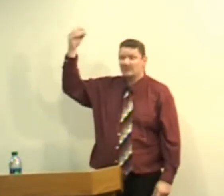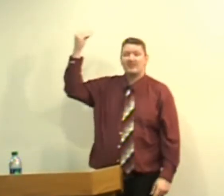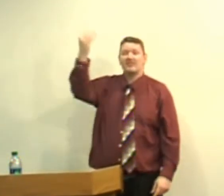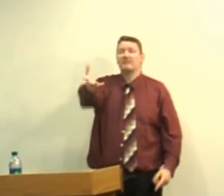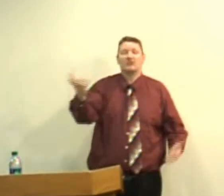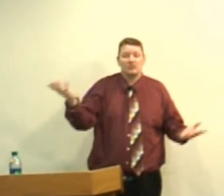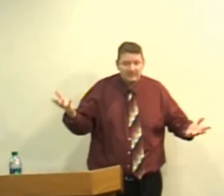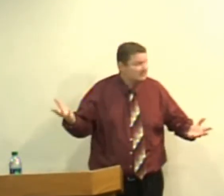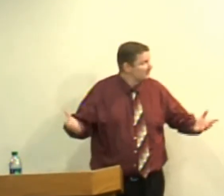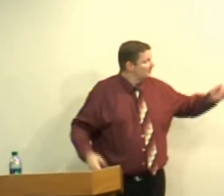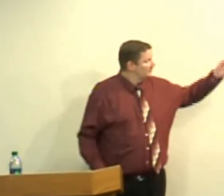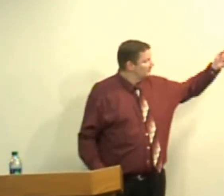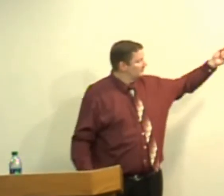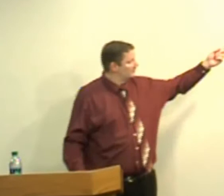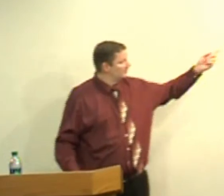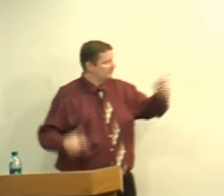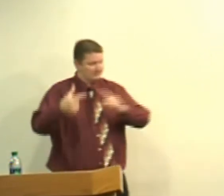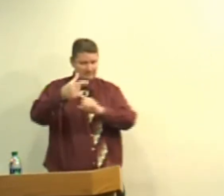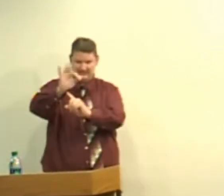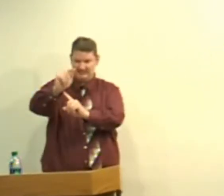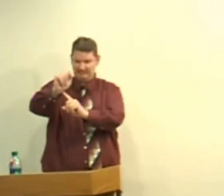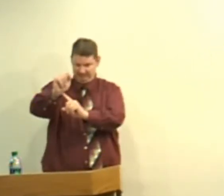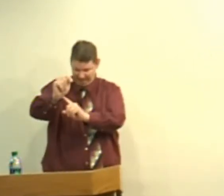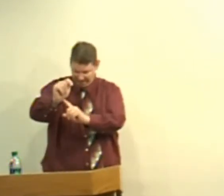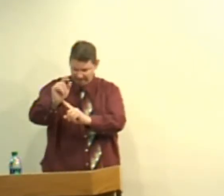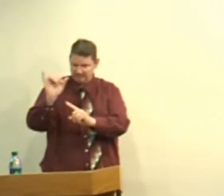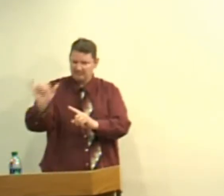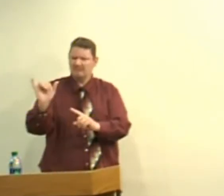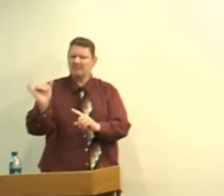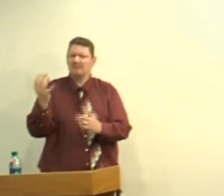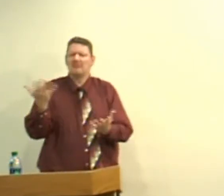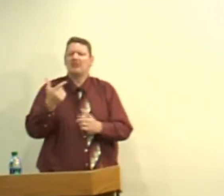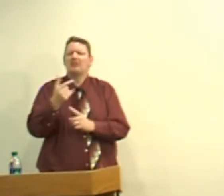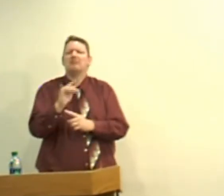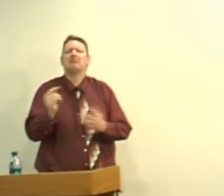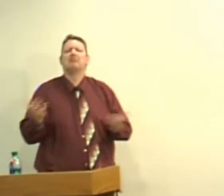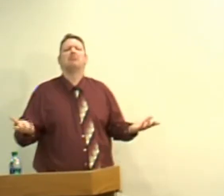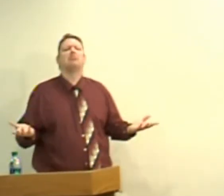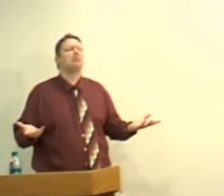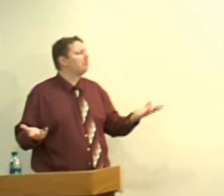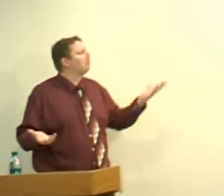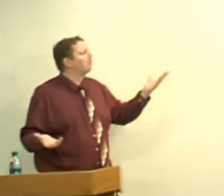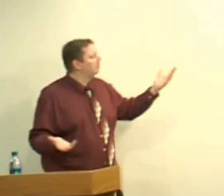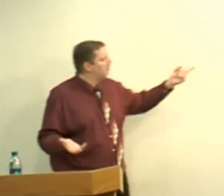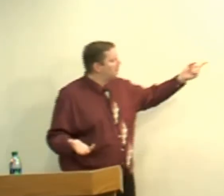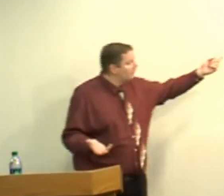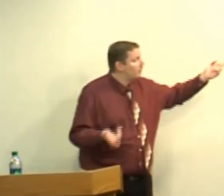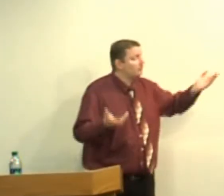from the Lord a special gift, a special gift.